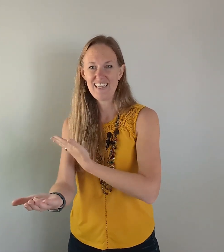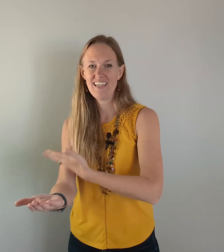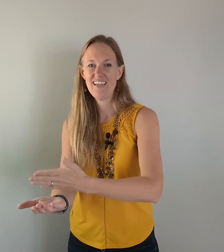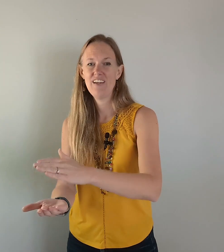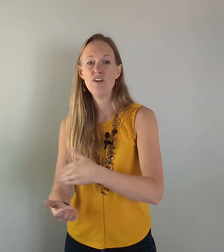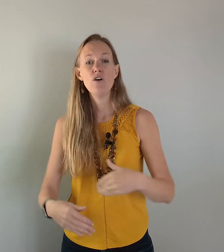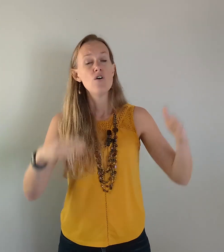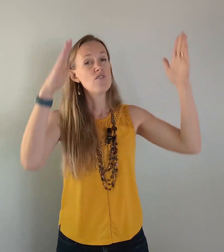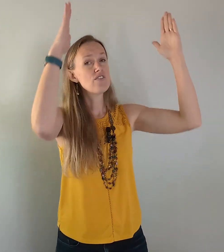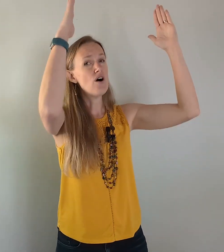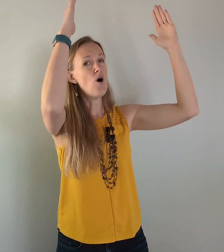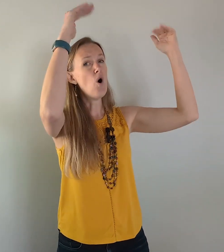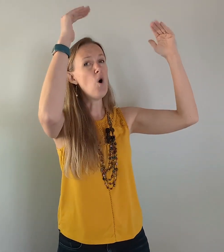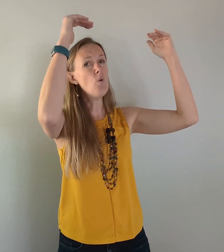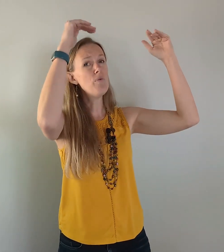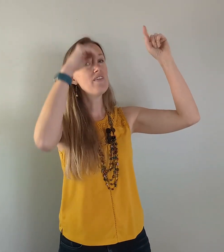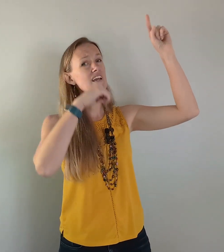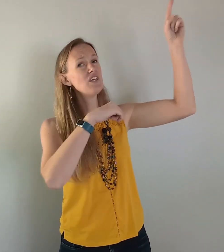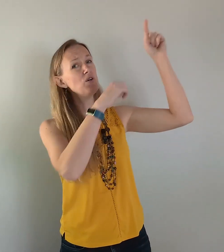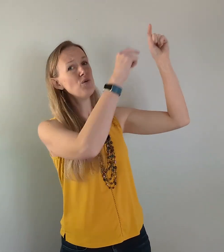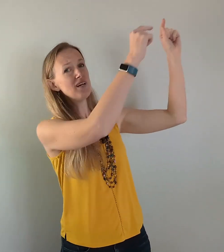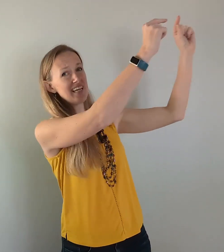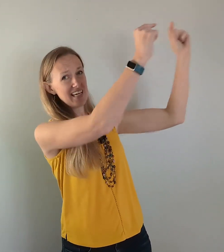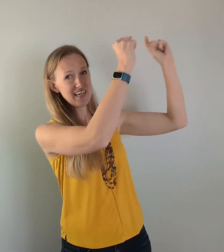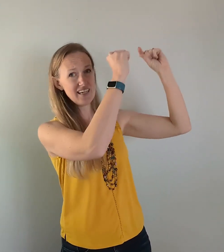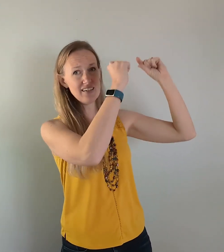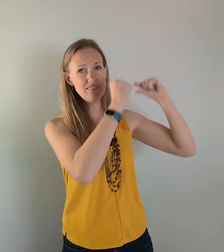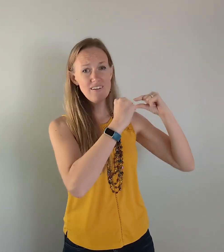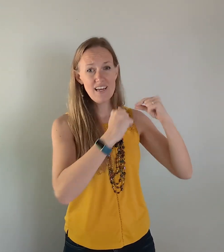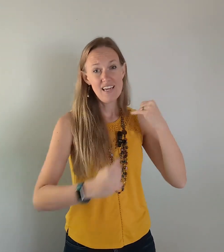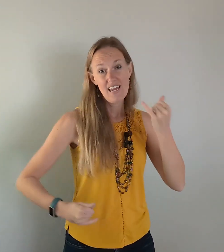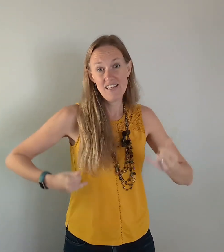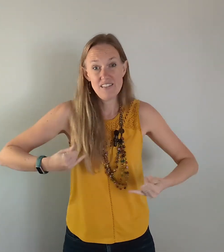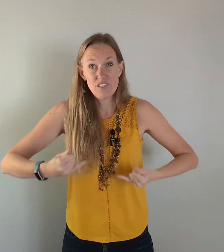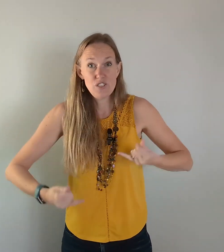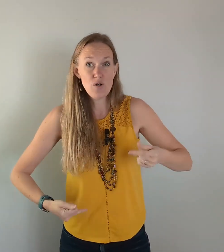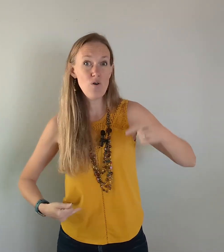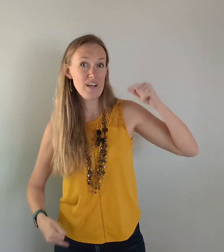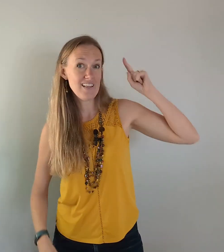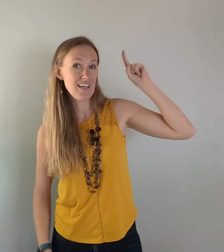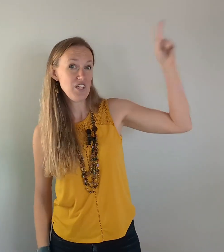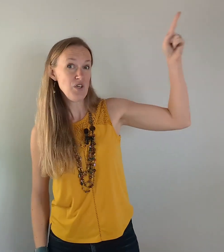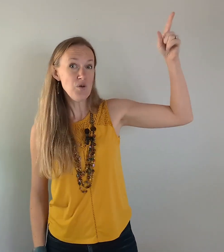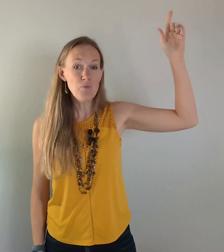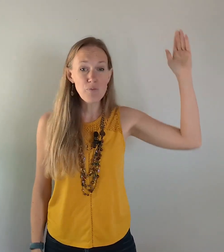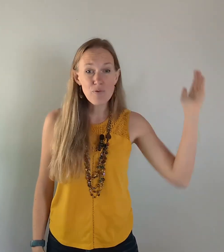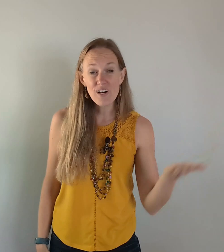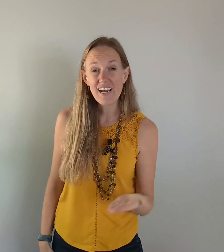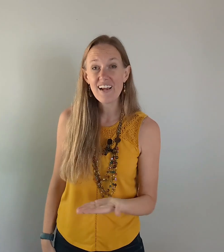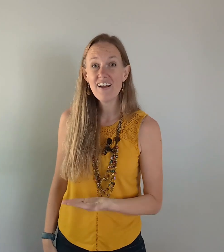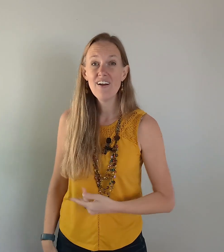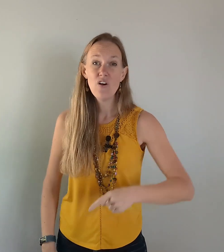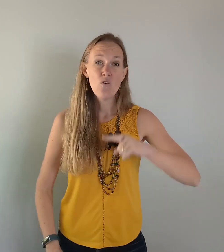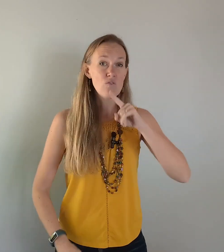sing. For the hope that you give and the joy that you bring, for